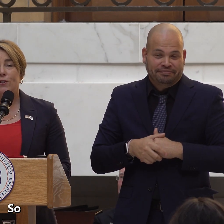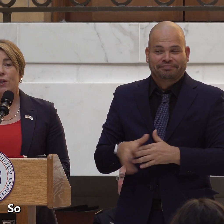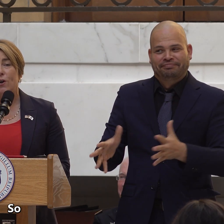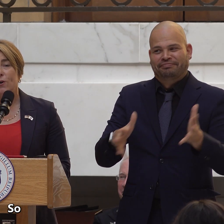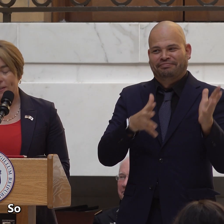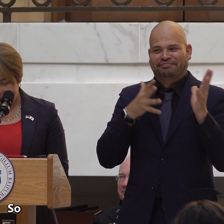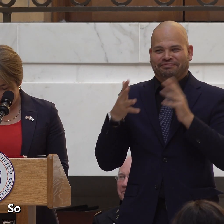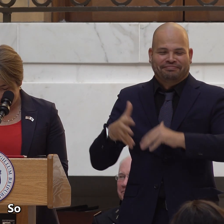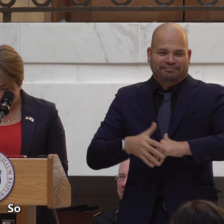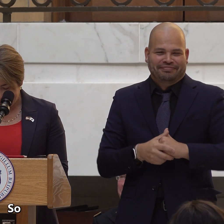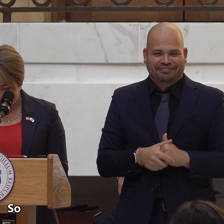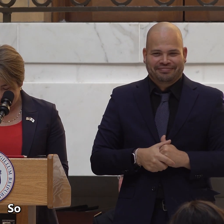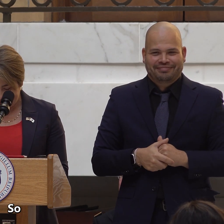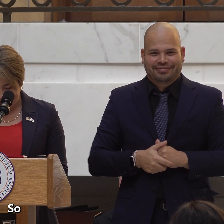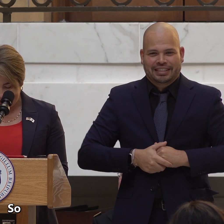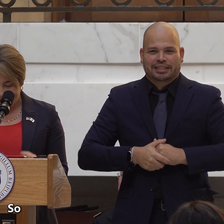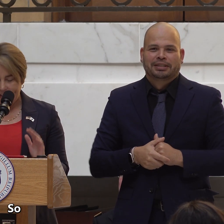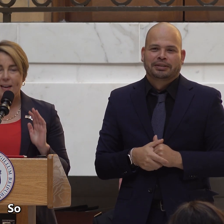So,